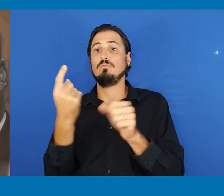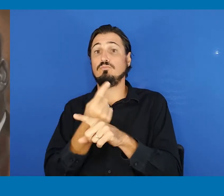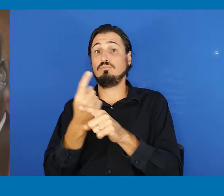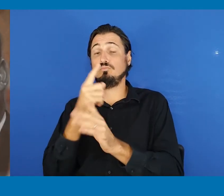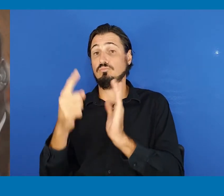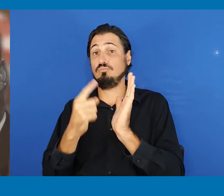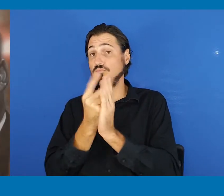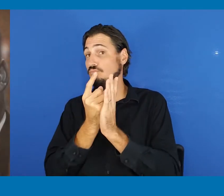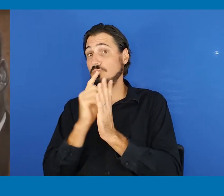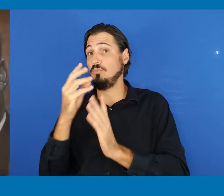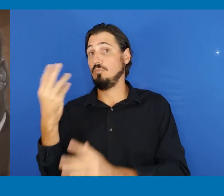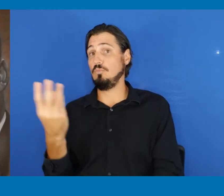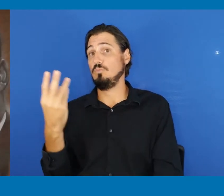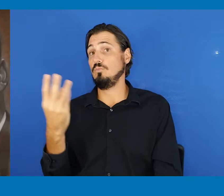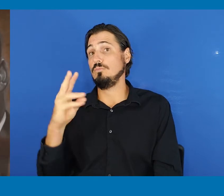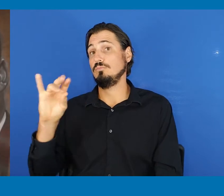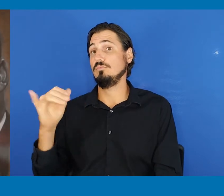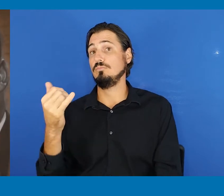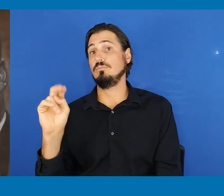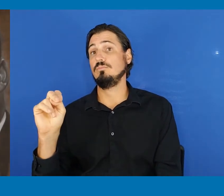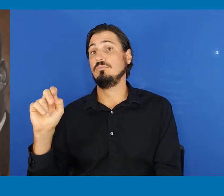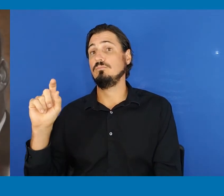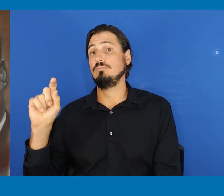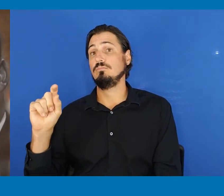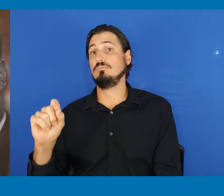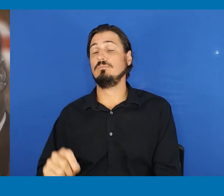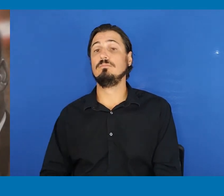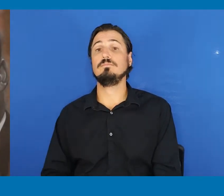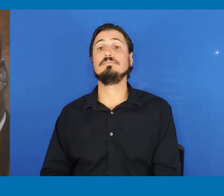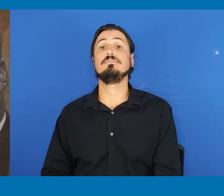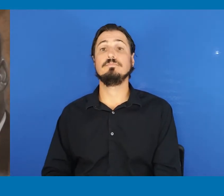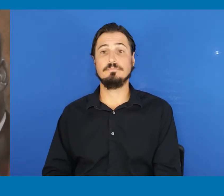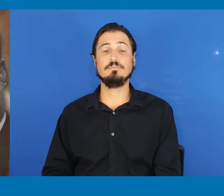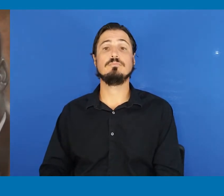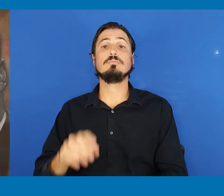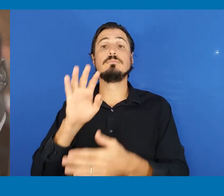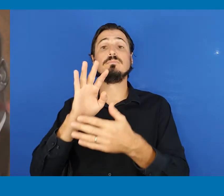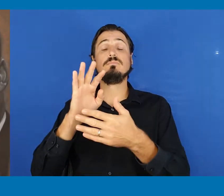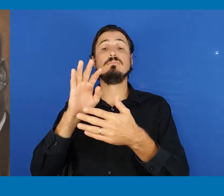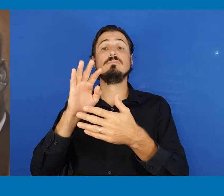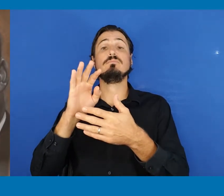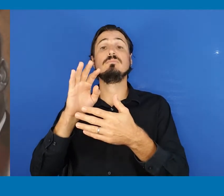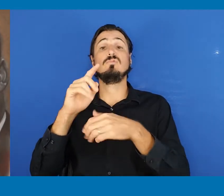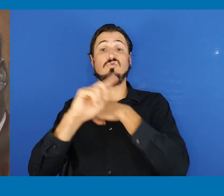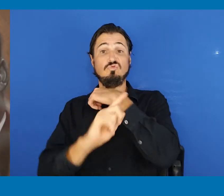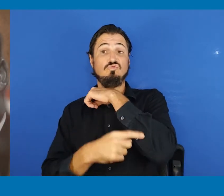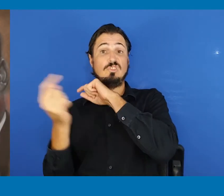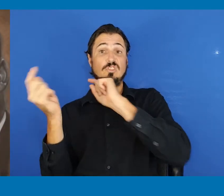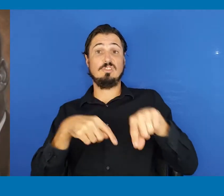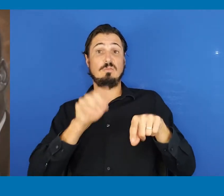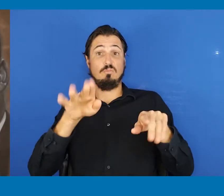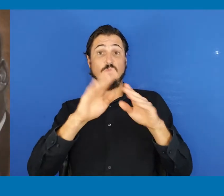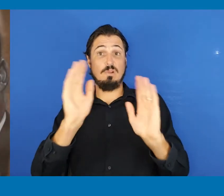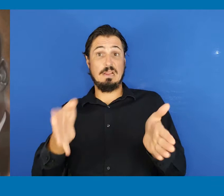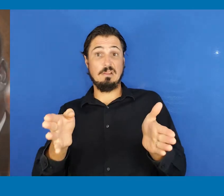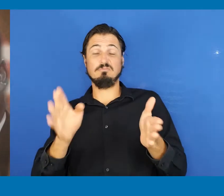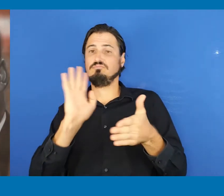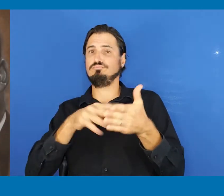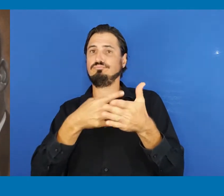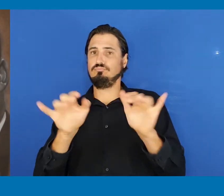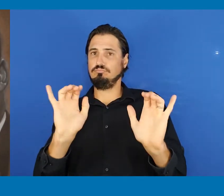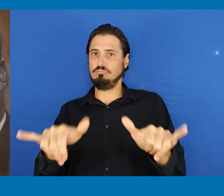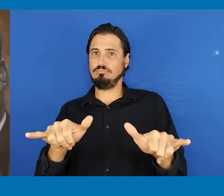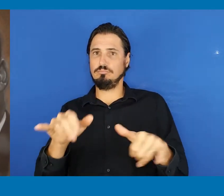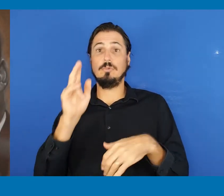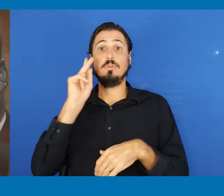19th, and will resume regular hours on Wednesday, January 20th. The schedule for residential refuse pickup